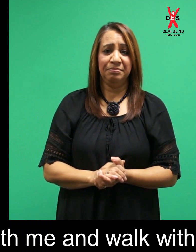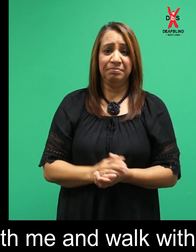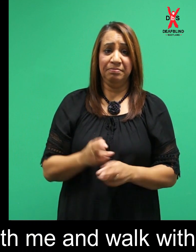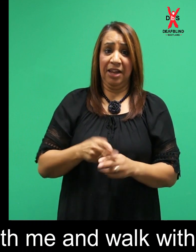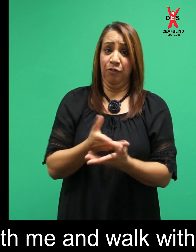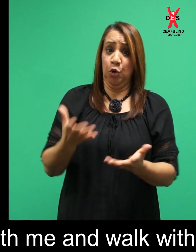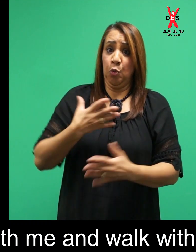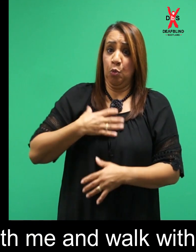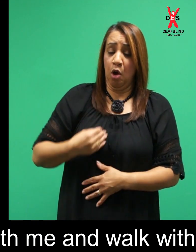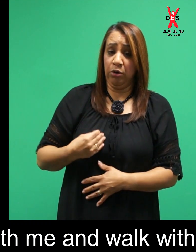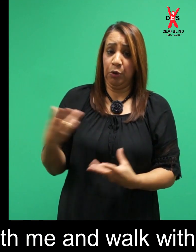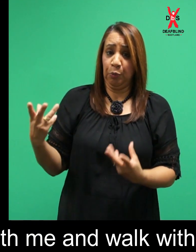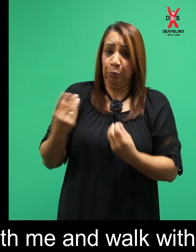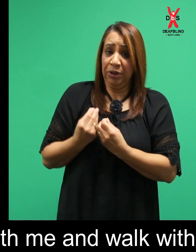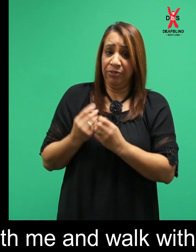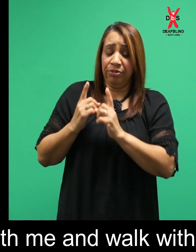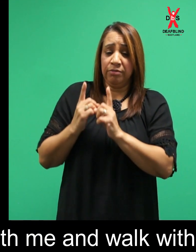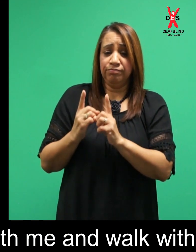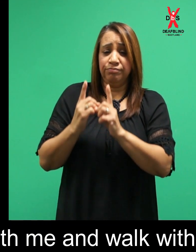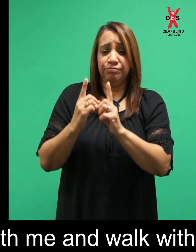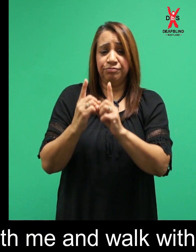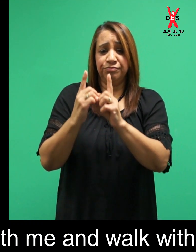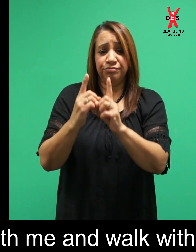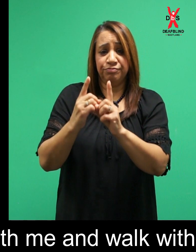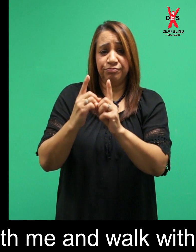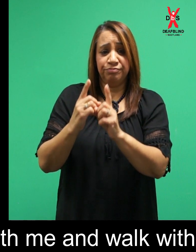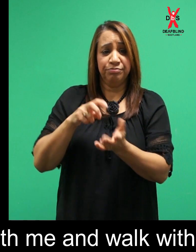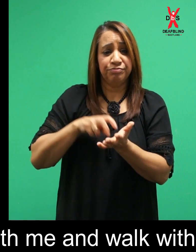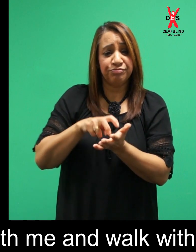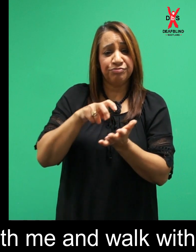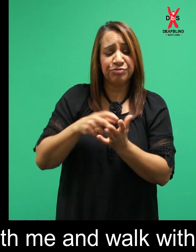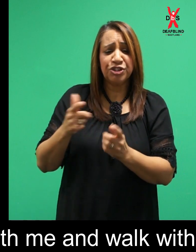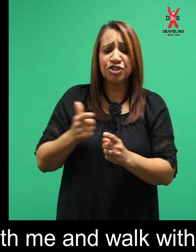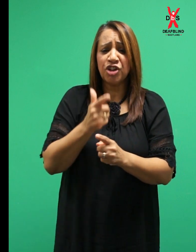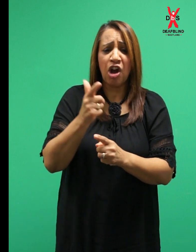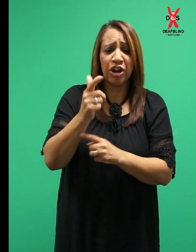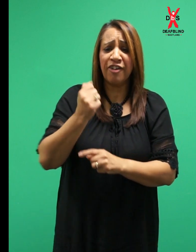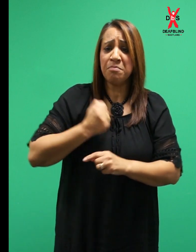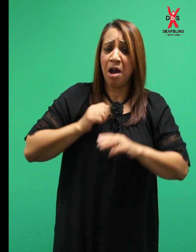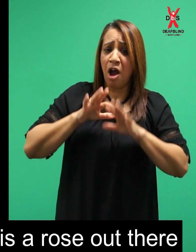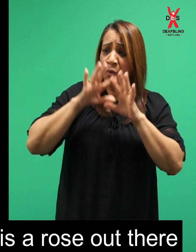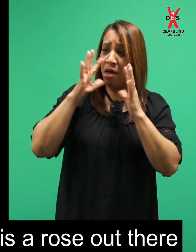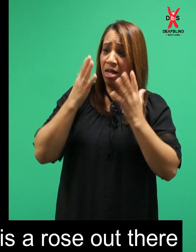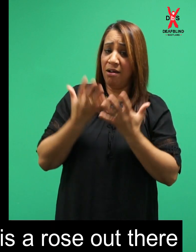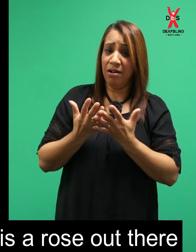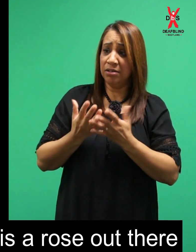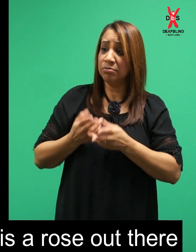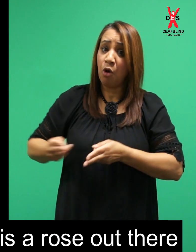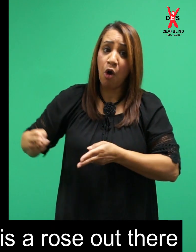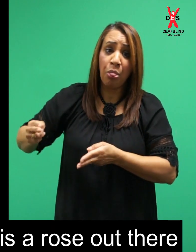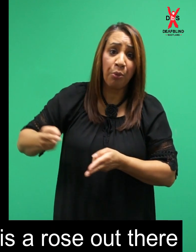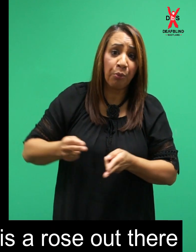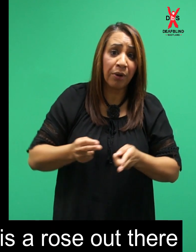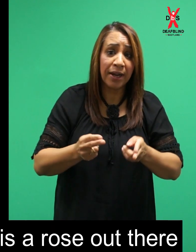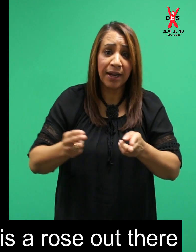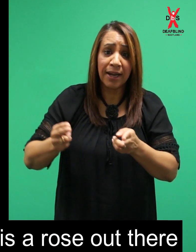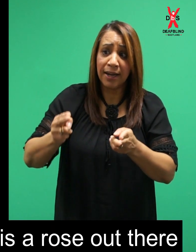If you want, you can come at me and walk with me on a journey of mutualism. And on the way,